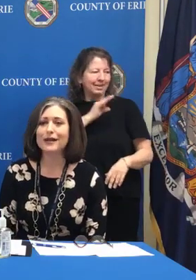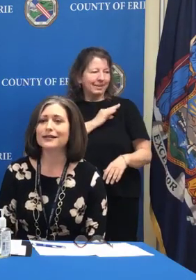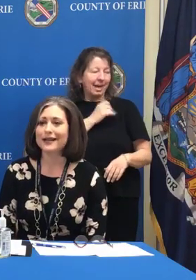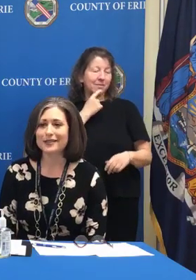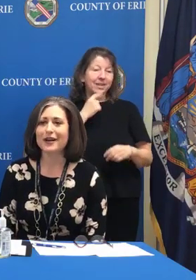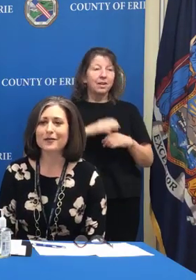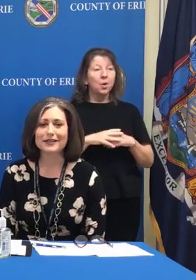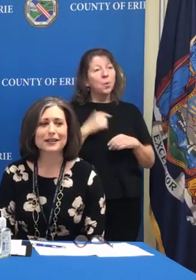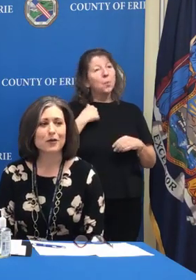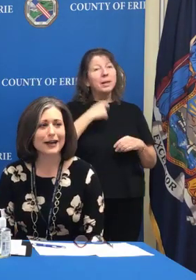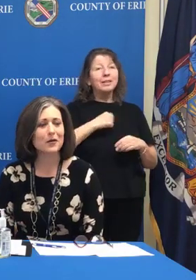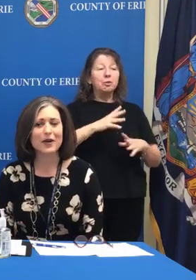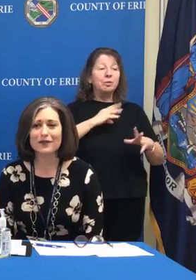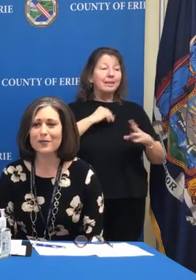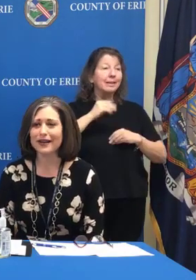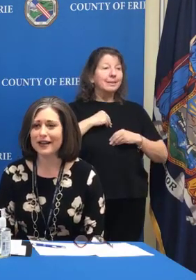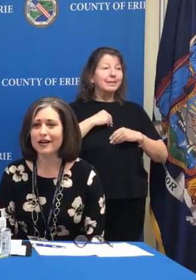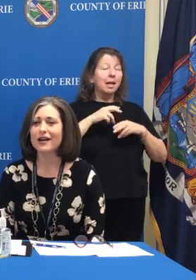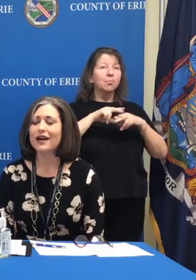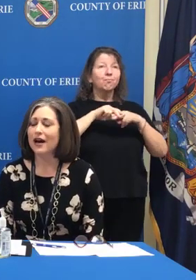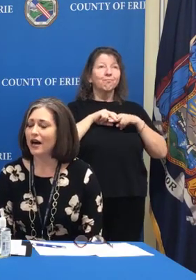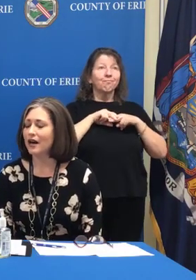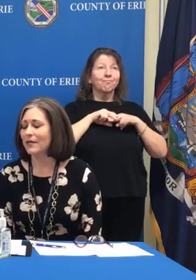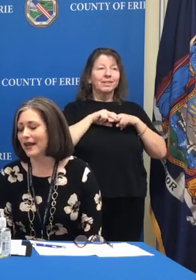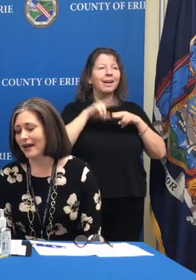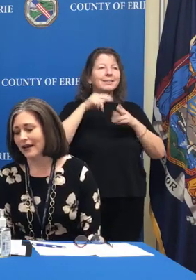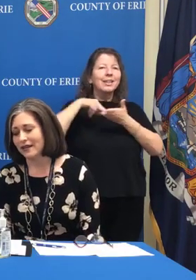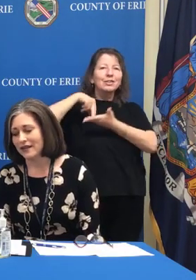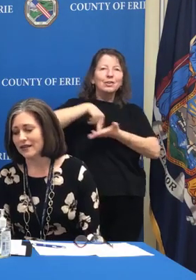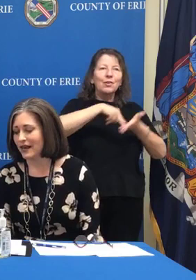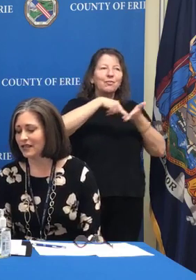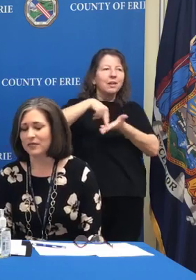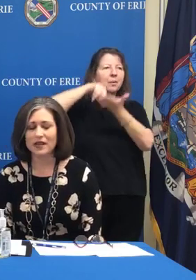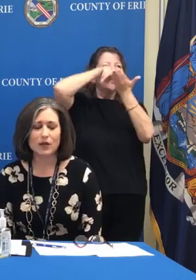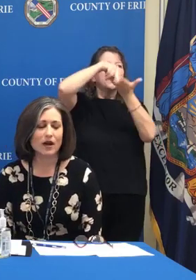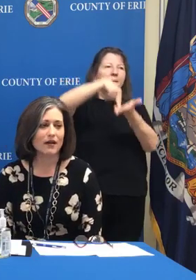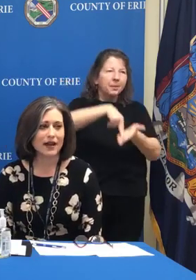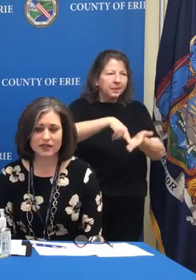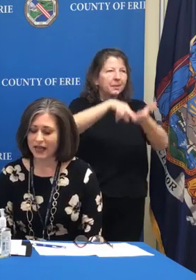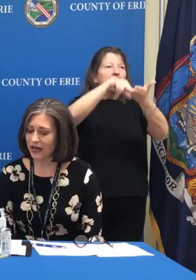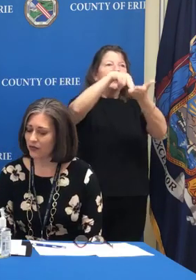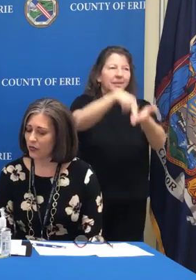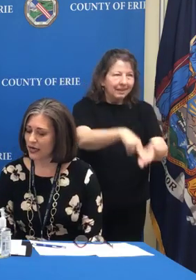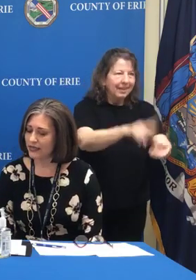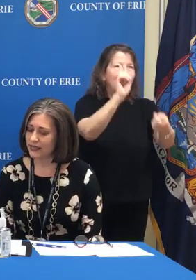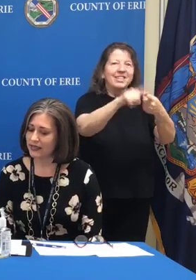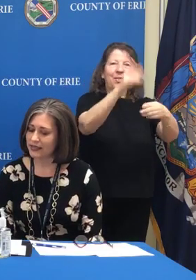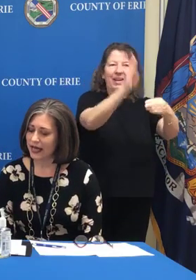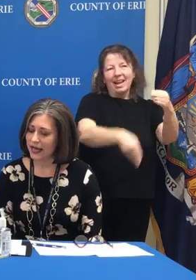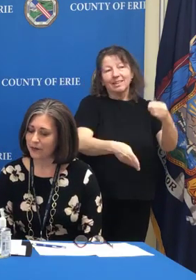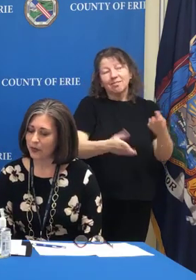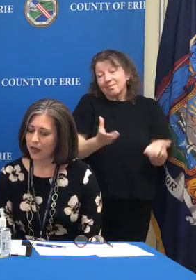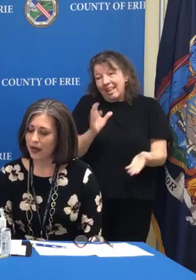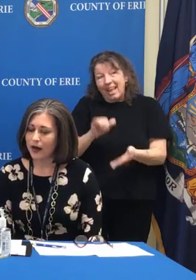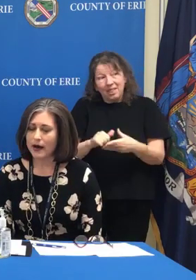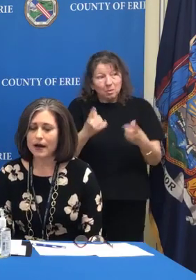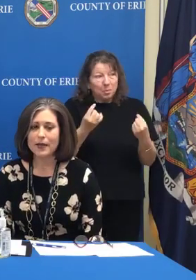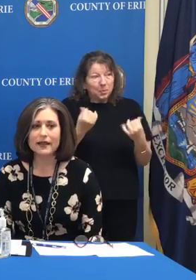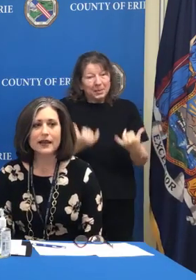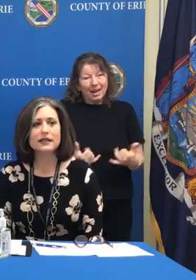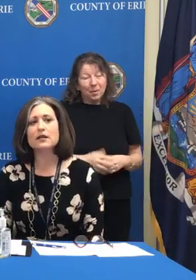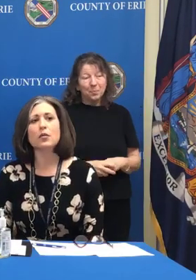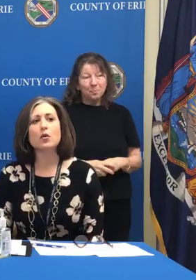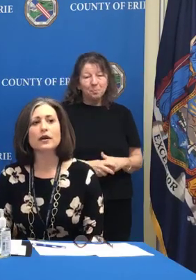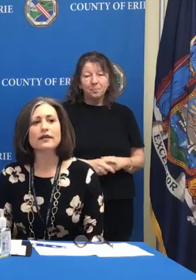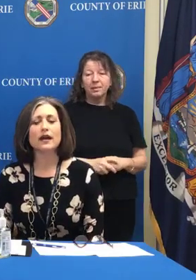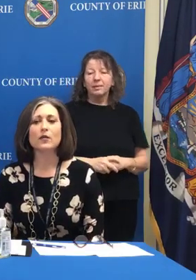this process, right? It's like riding a wave a bit here, and I think that that's something we all have to kind of embrace at this time. I